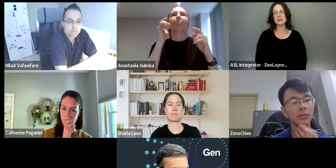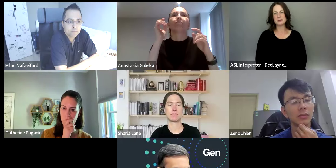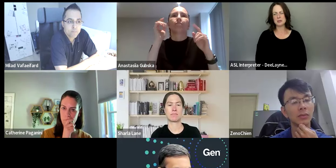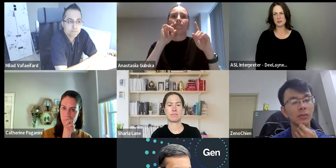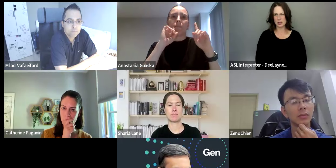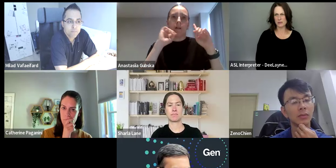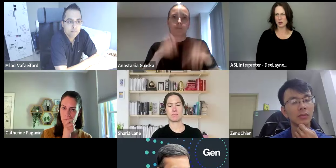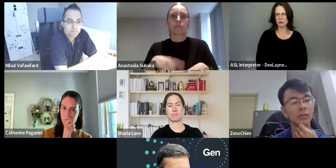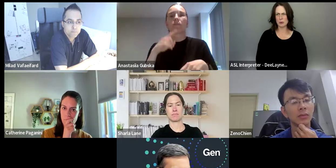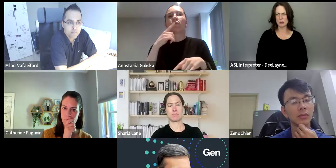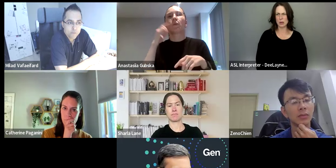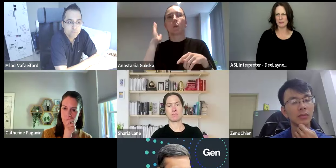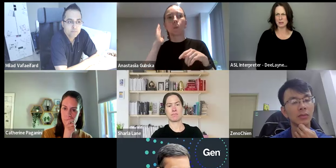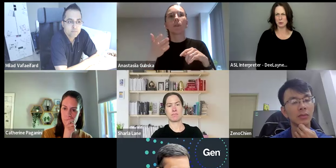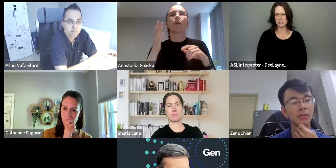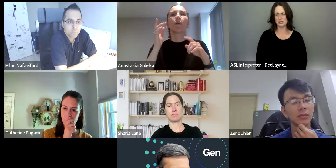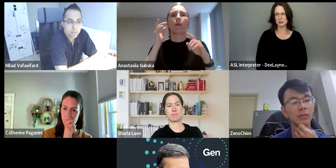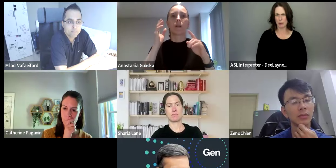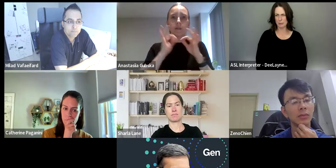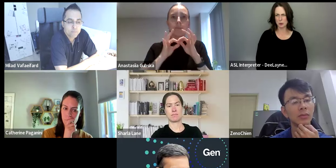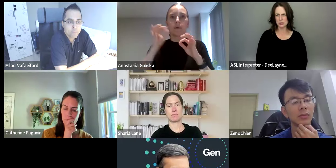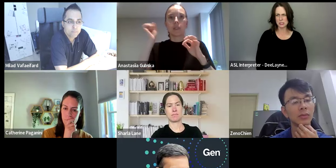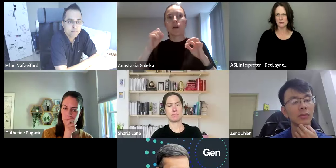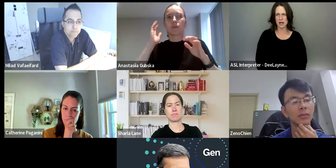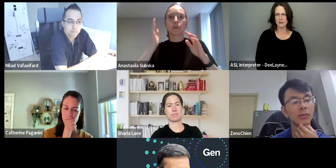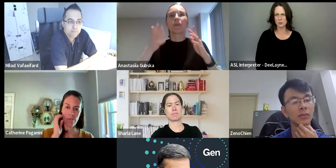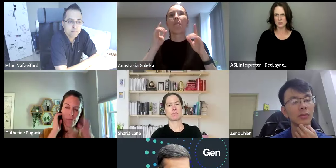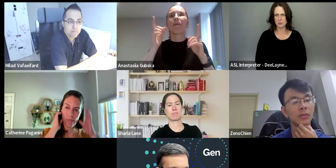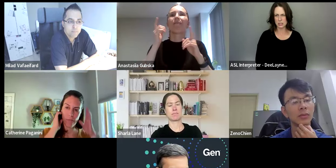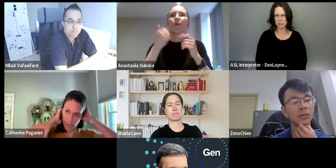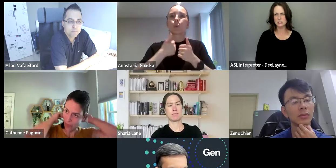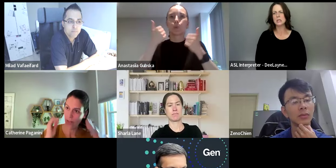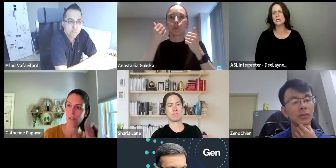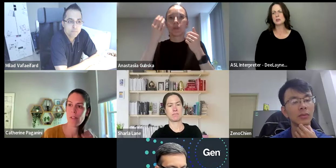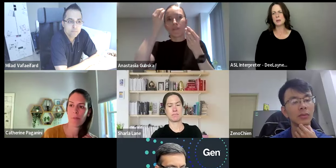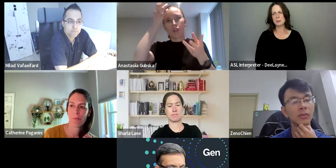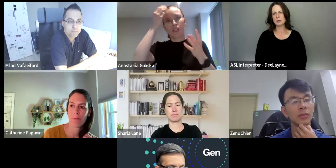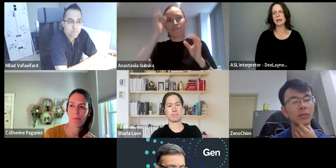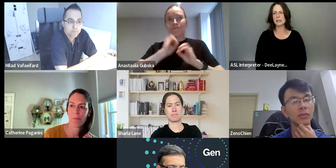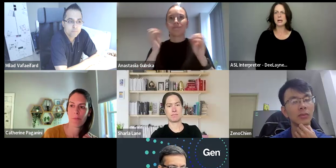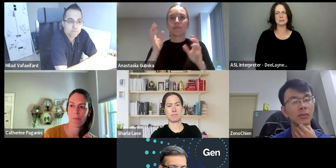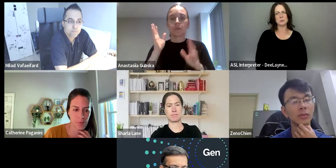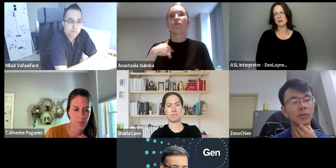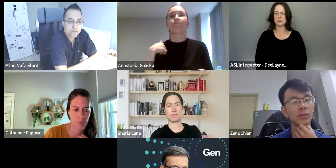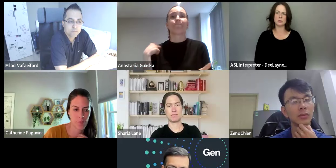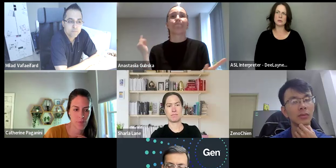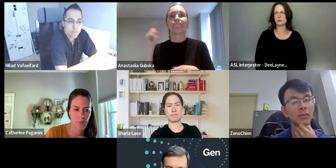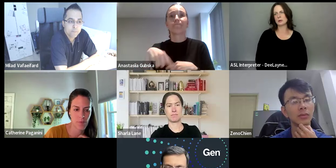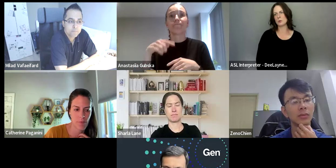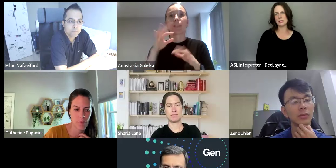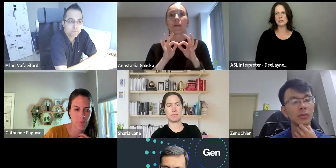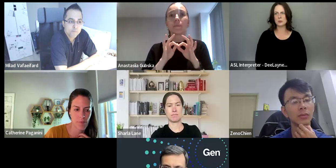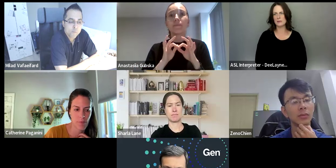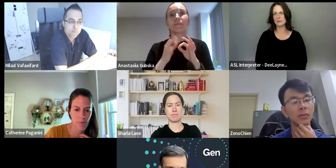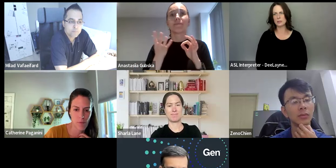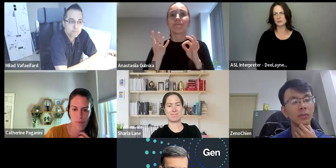But you know, sometimes it feels like you have to go through a lot of people to get to the right person to even have those conversations. So people are like, yes, we'll have interpreters